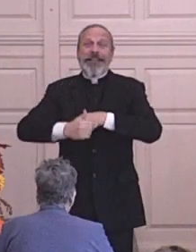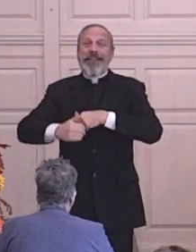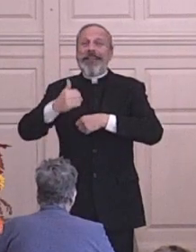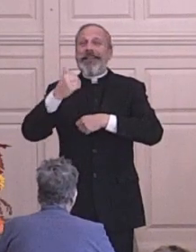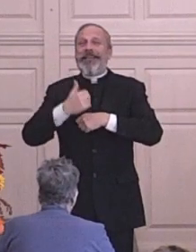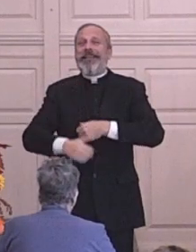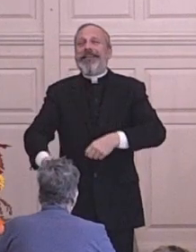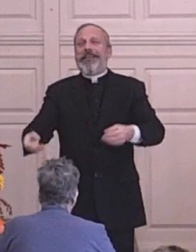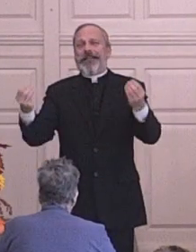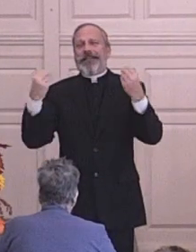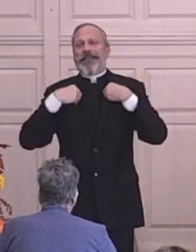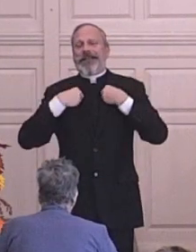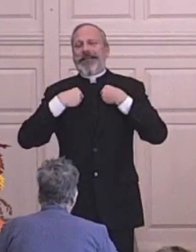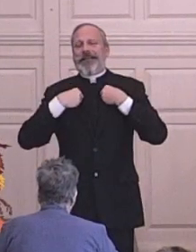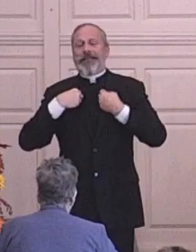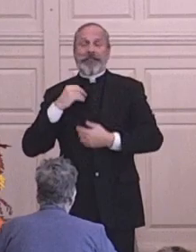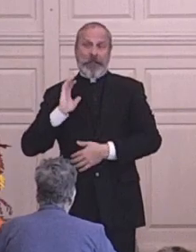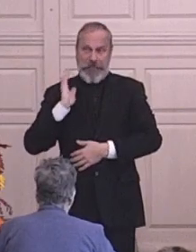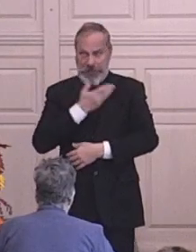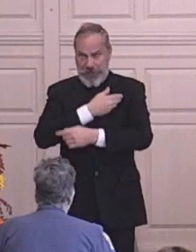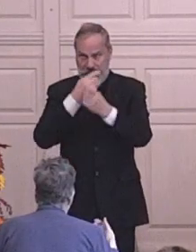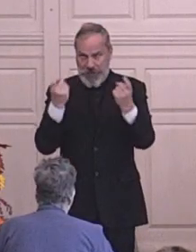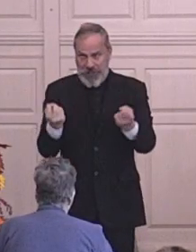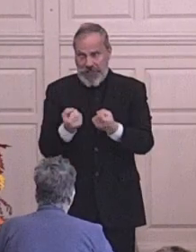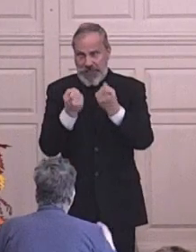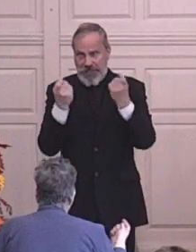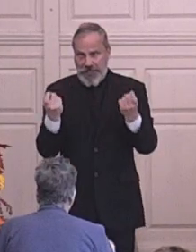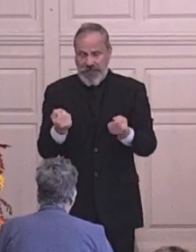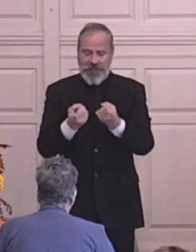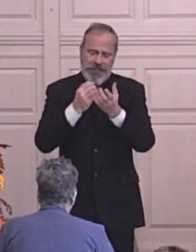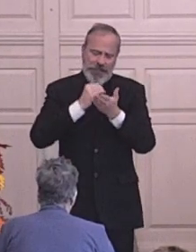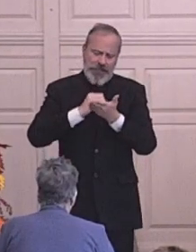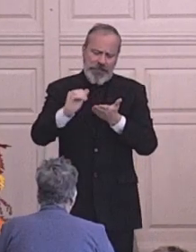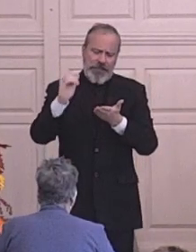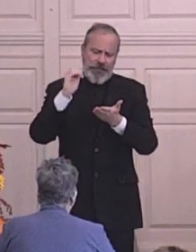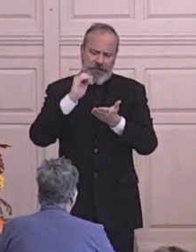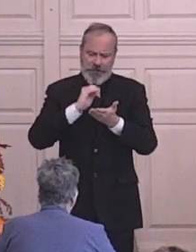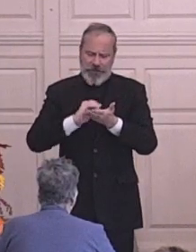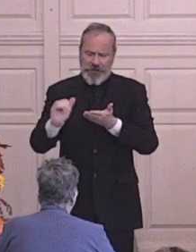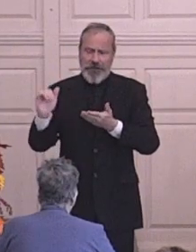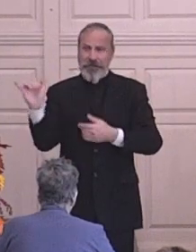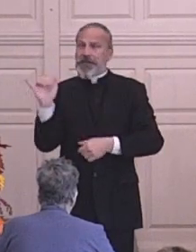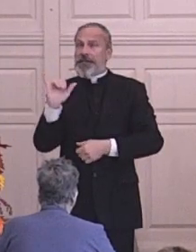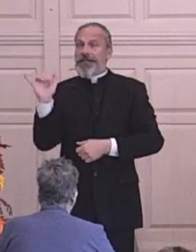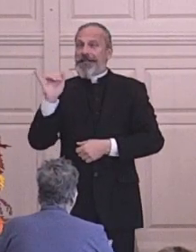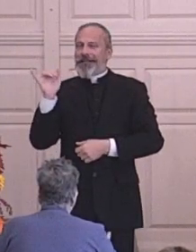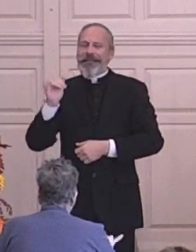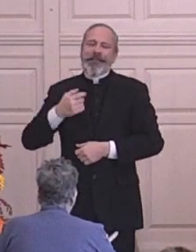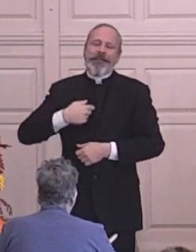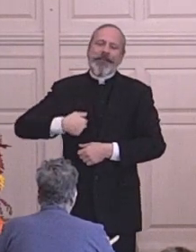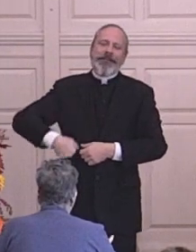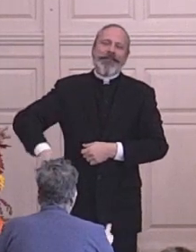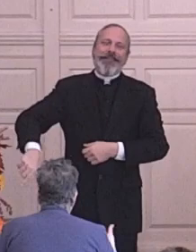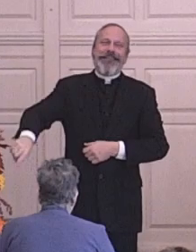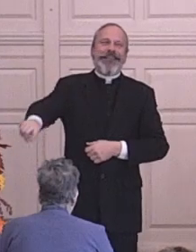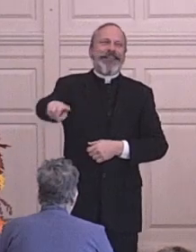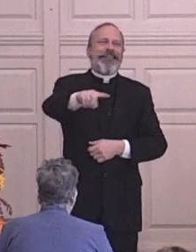heaven. Give us this day our daily bread, and forgive us